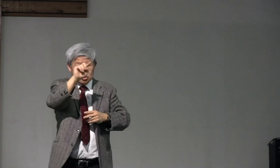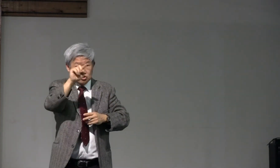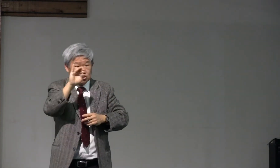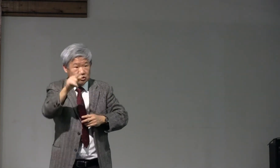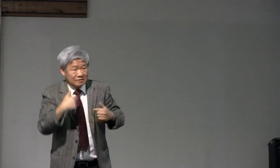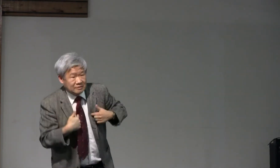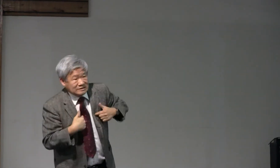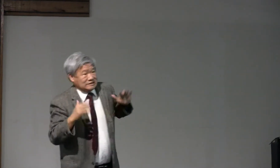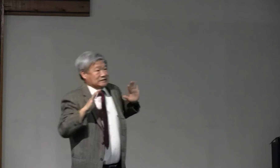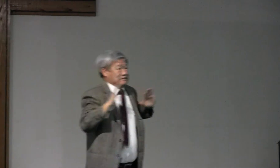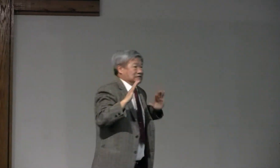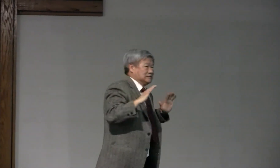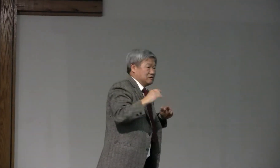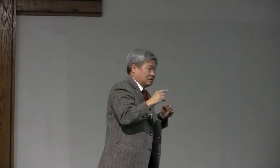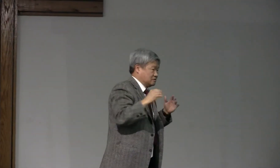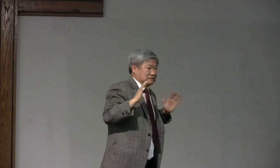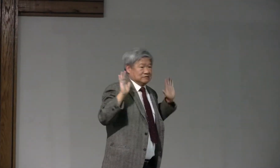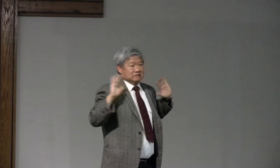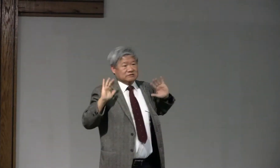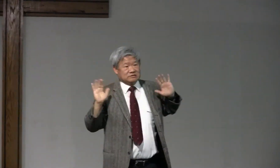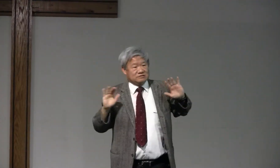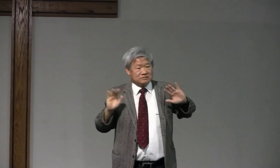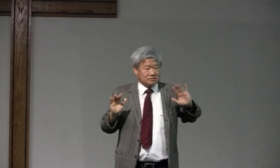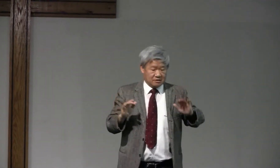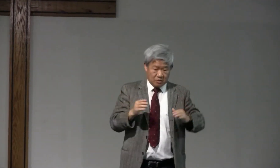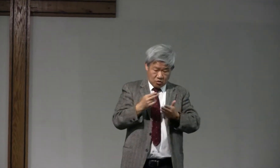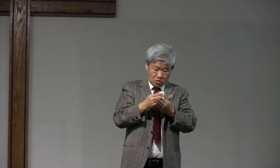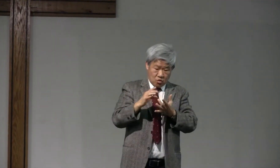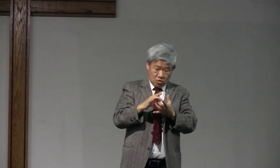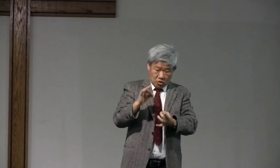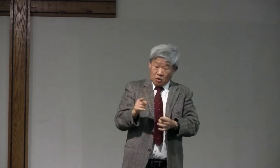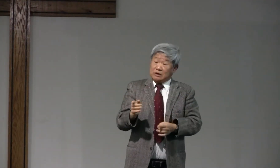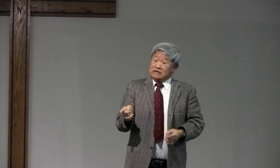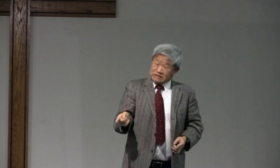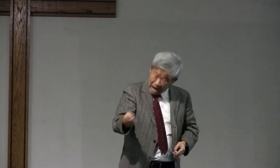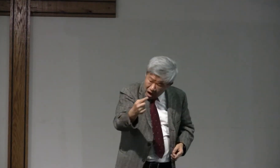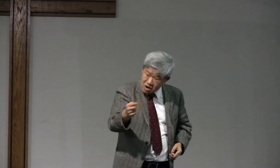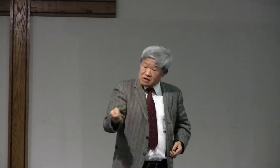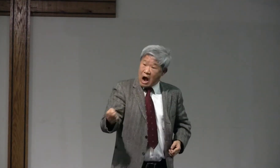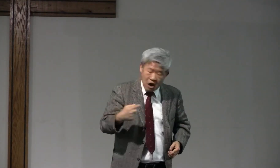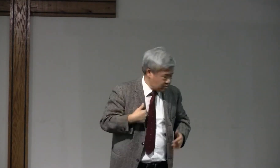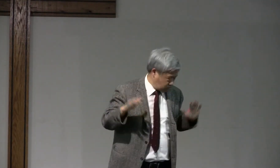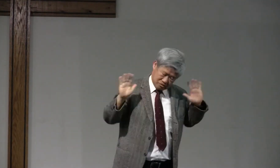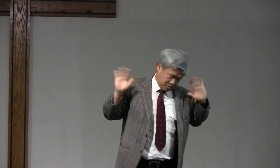Revelation, people don't want, it makes people nervous. They don't want to hear about that.